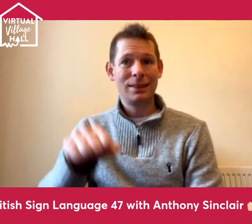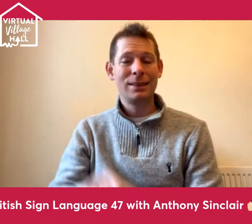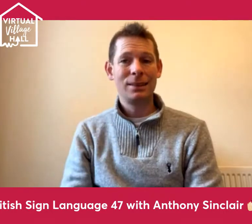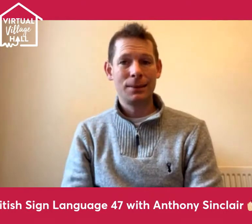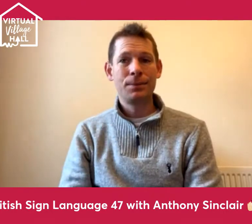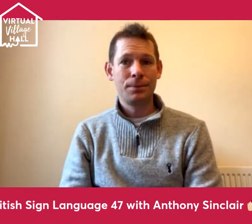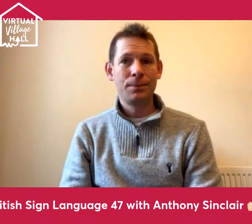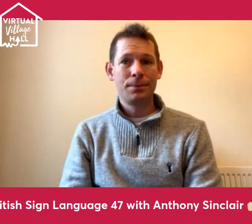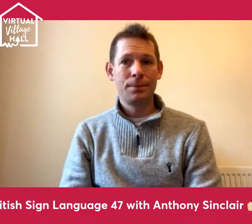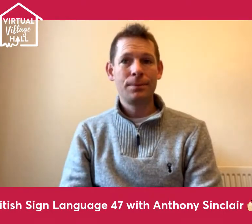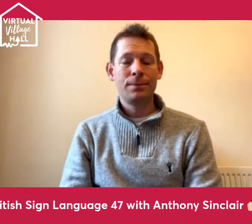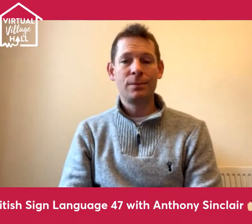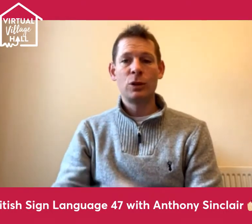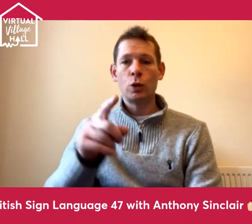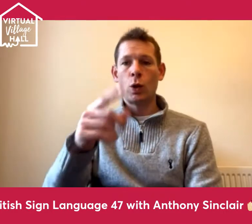So yes, you can see the head nod.